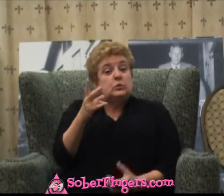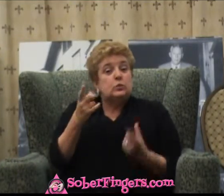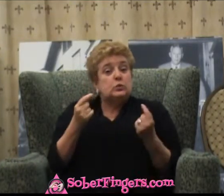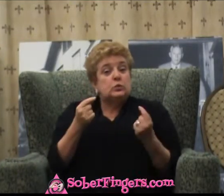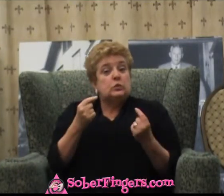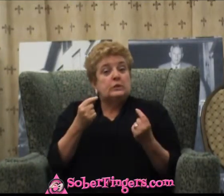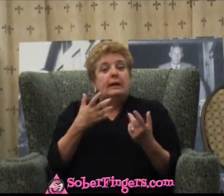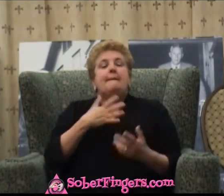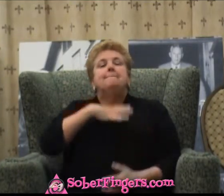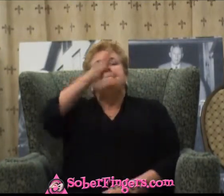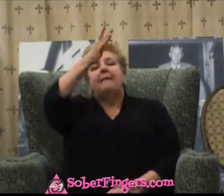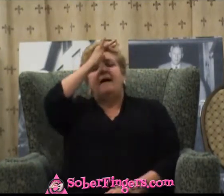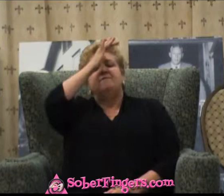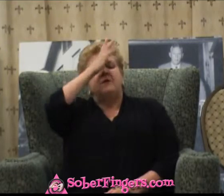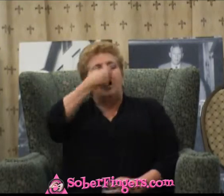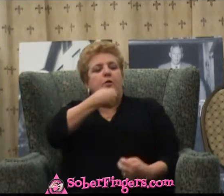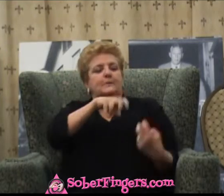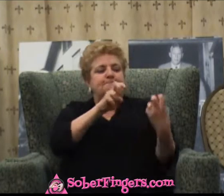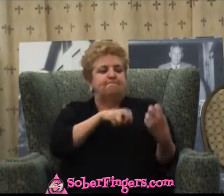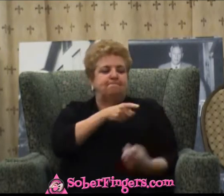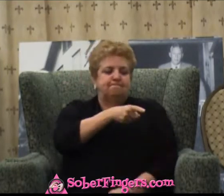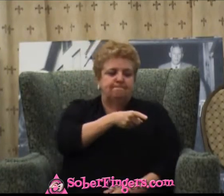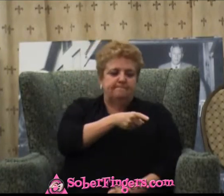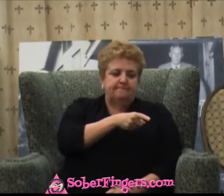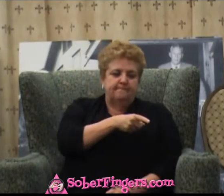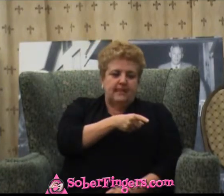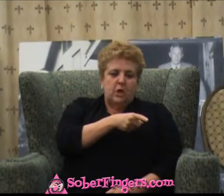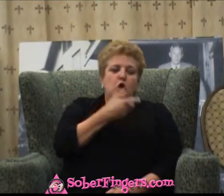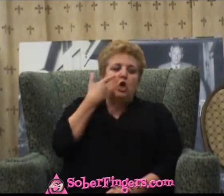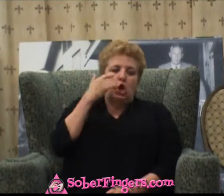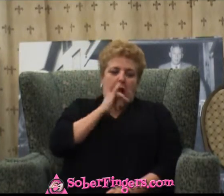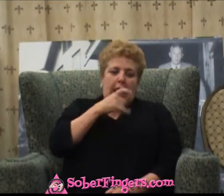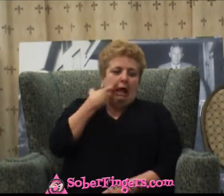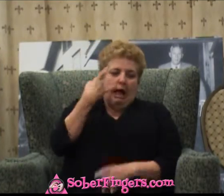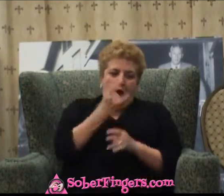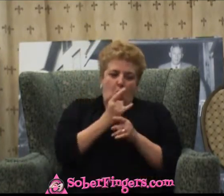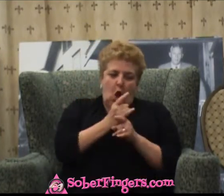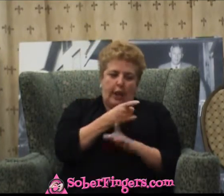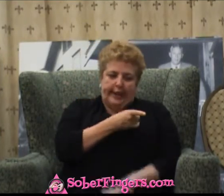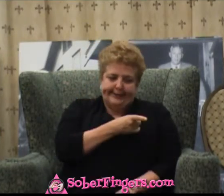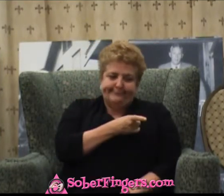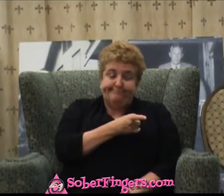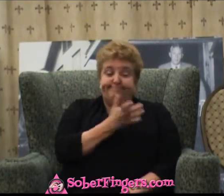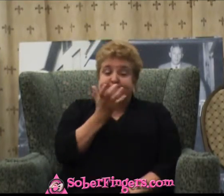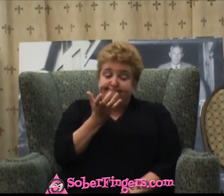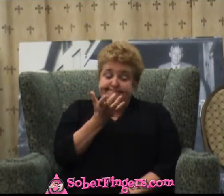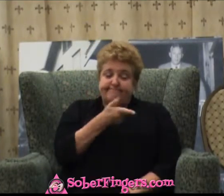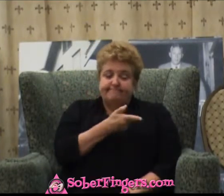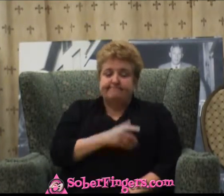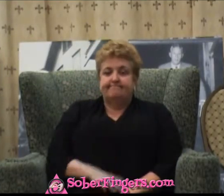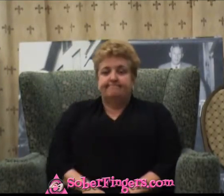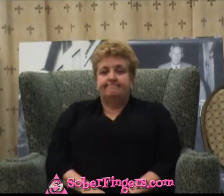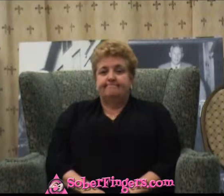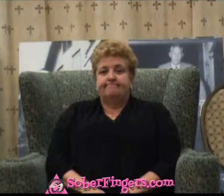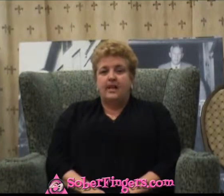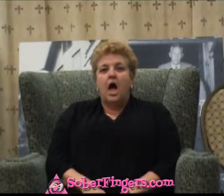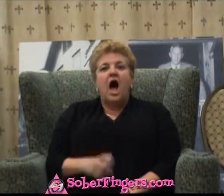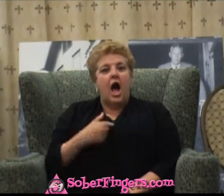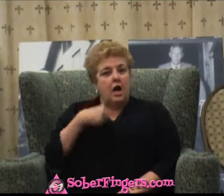said, Rose, you have all the earmarks of being an alcoholic. And I knew it. I knew my father was right.